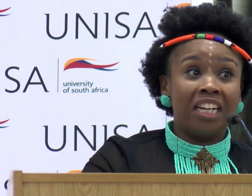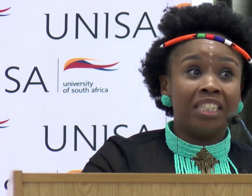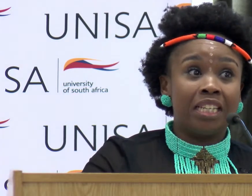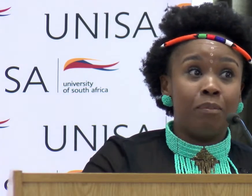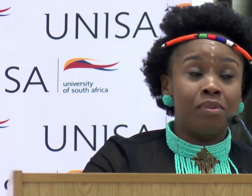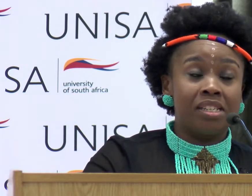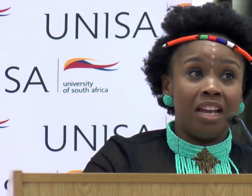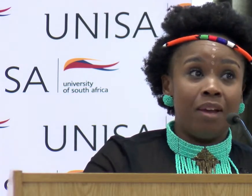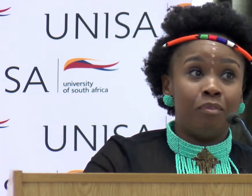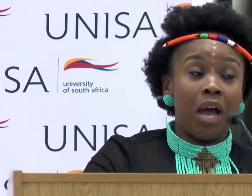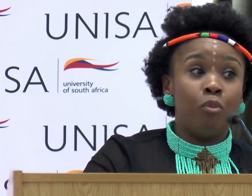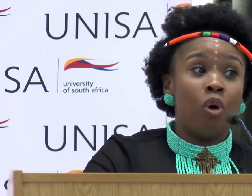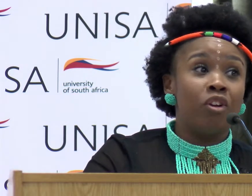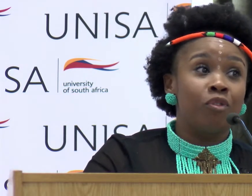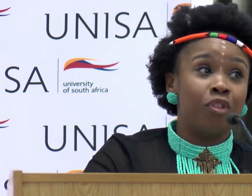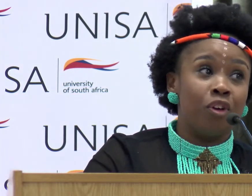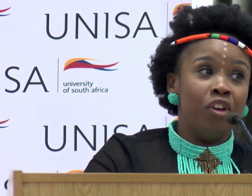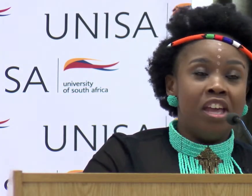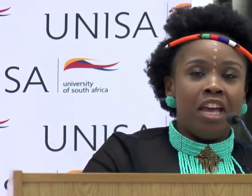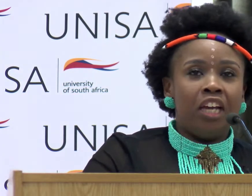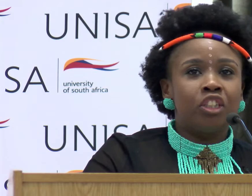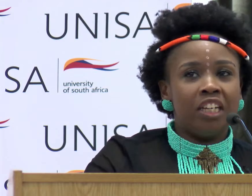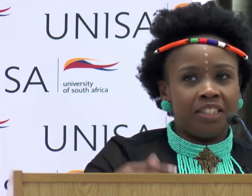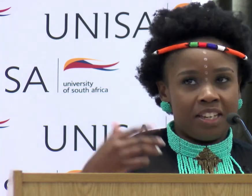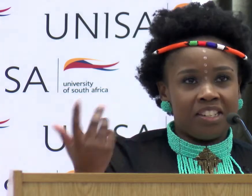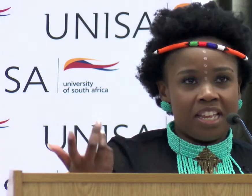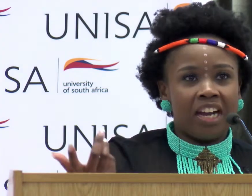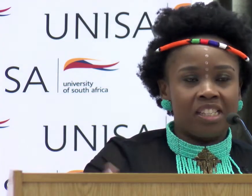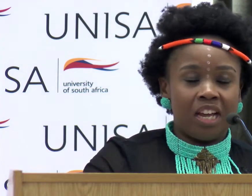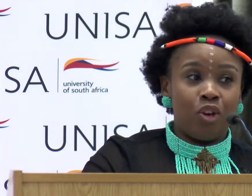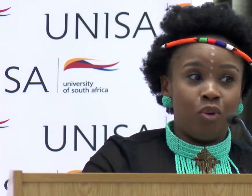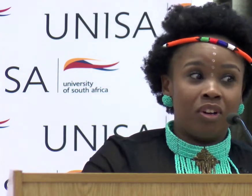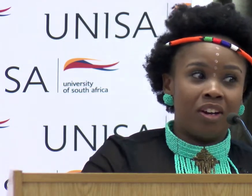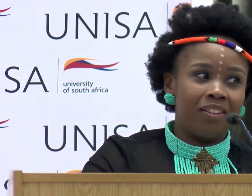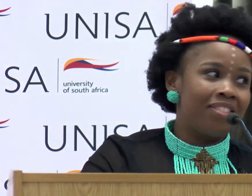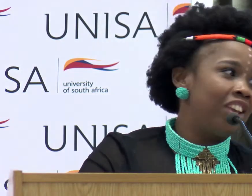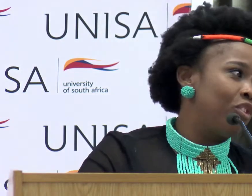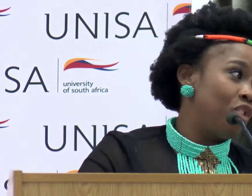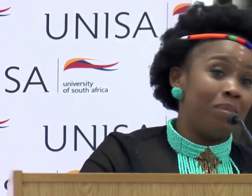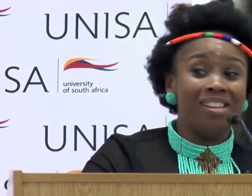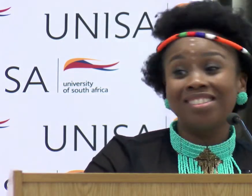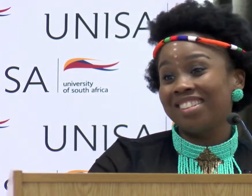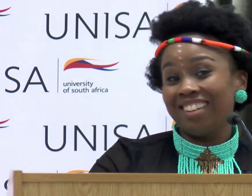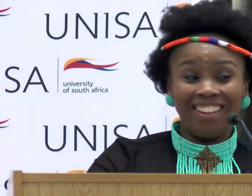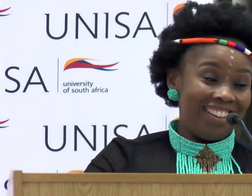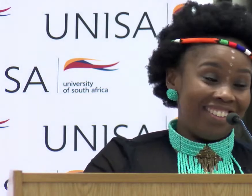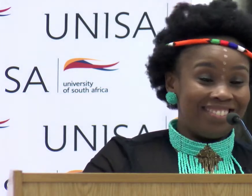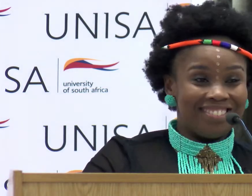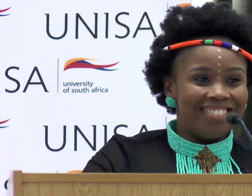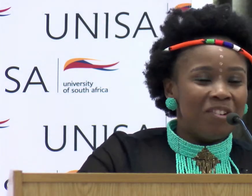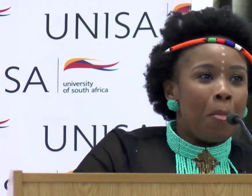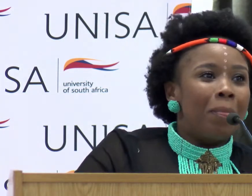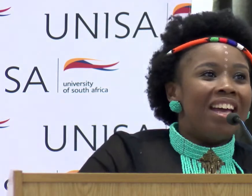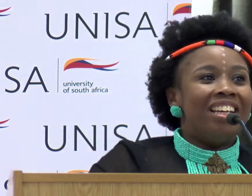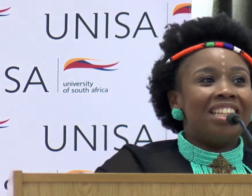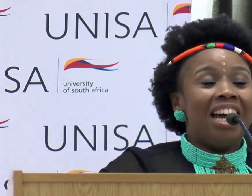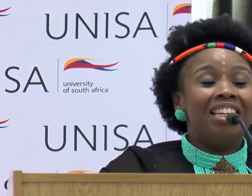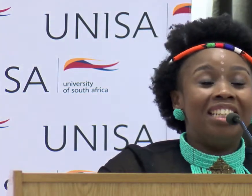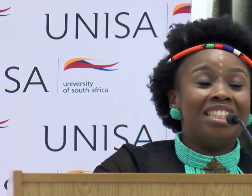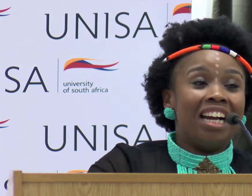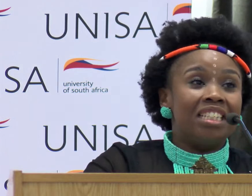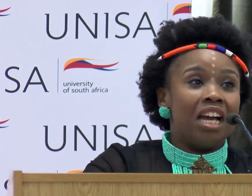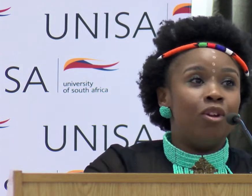should accept. I'm one of the, as young as I look, thank you very much.